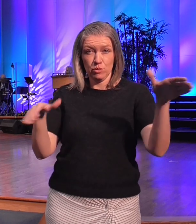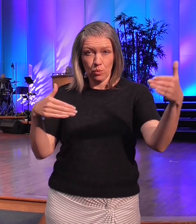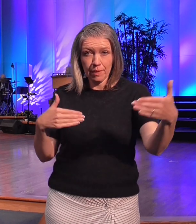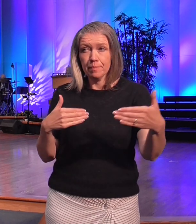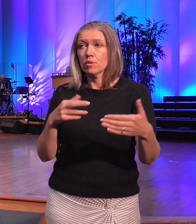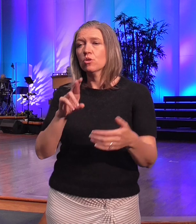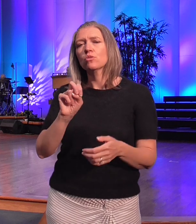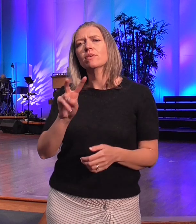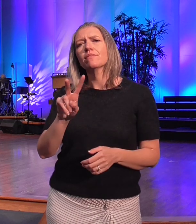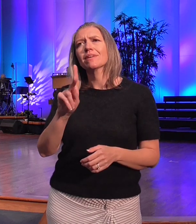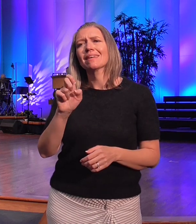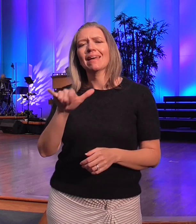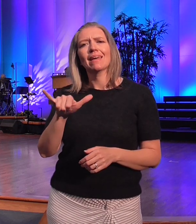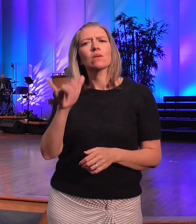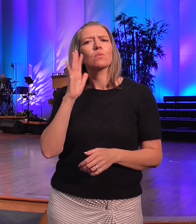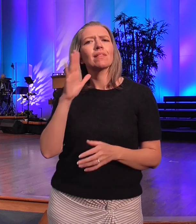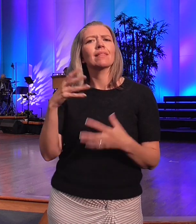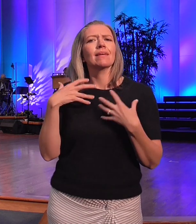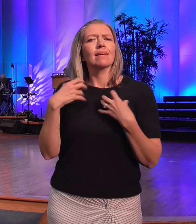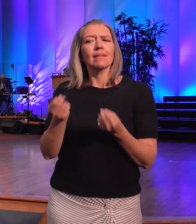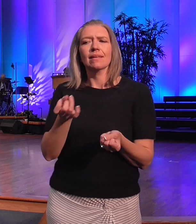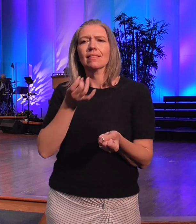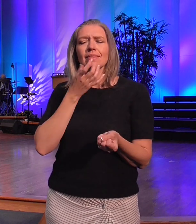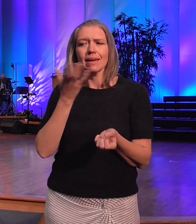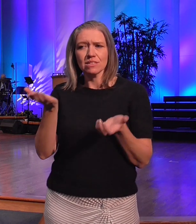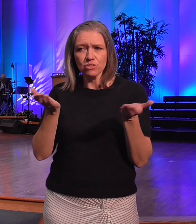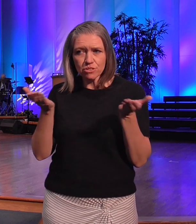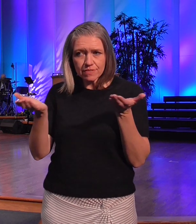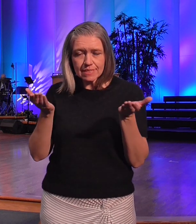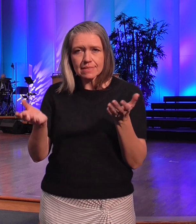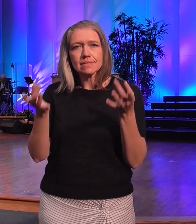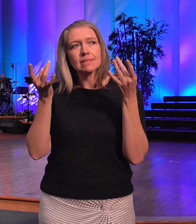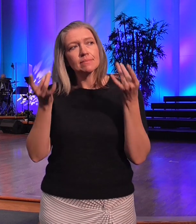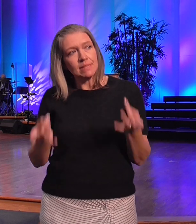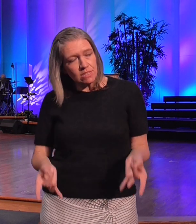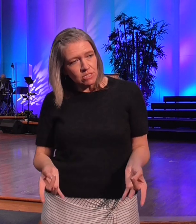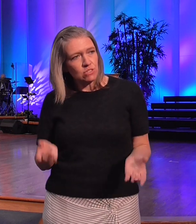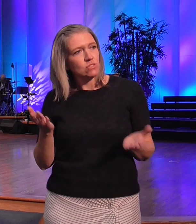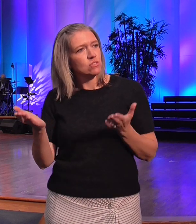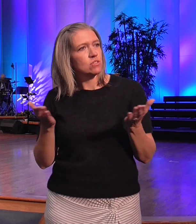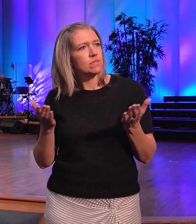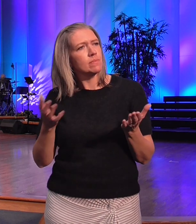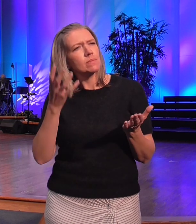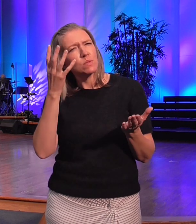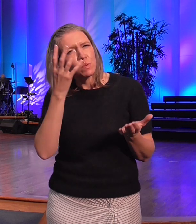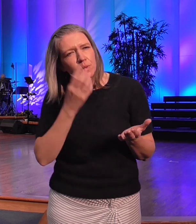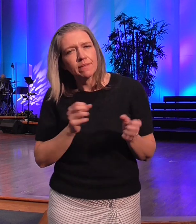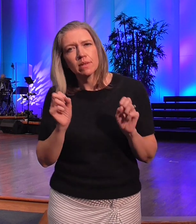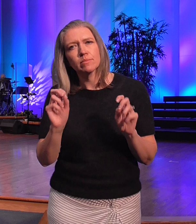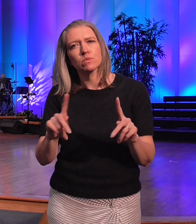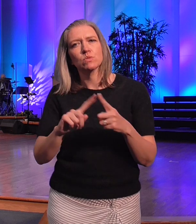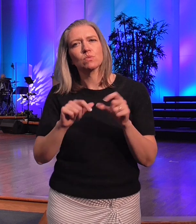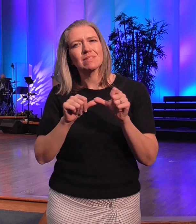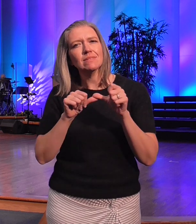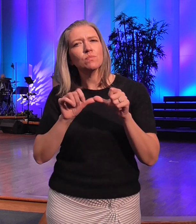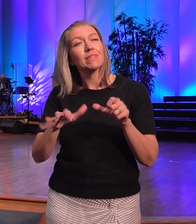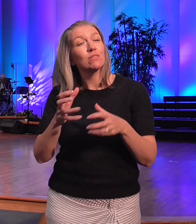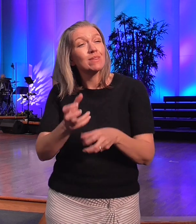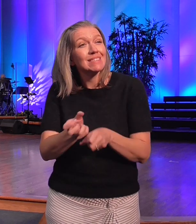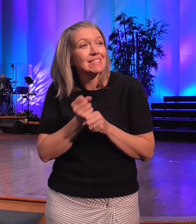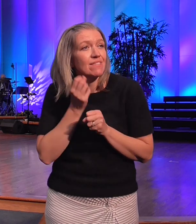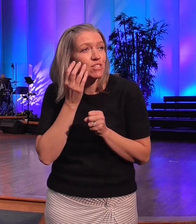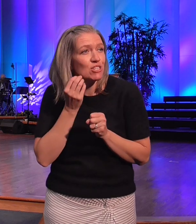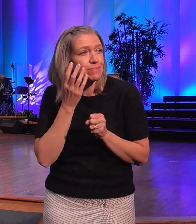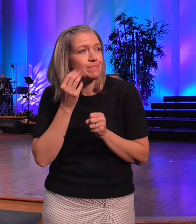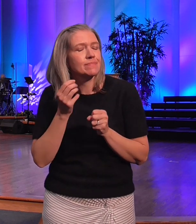be doing our Healing Light service. It's a meditation service, that beautiful opportunity to continue that receivership. It's a